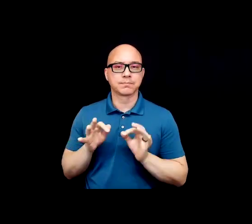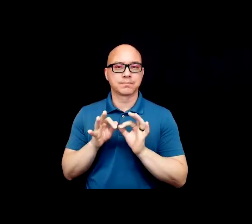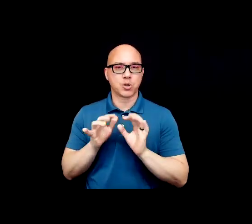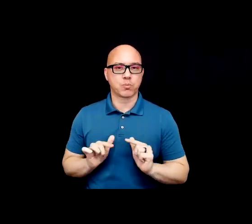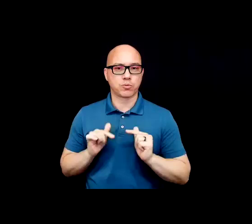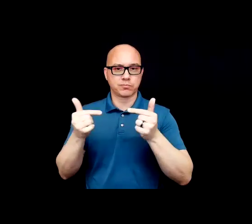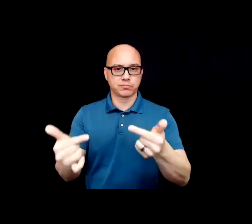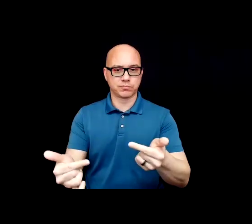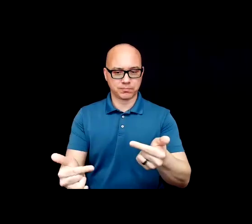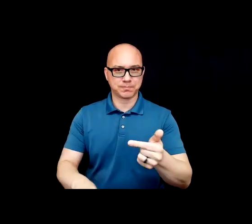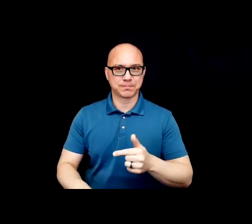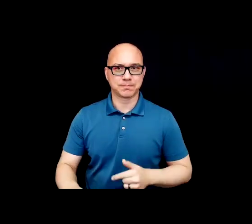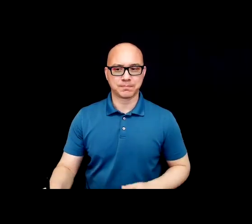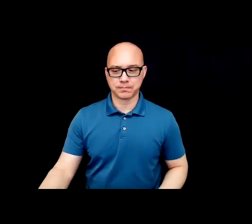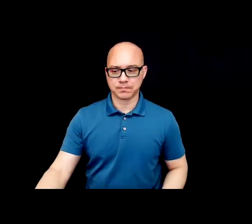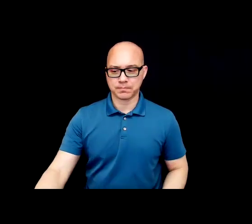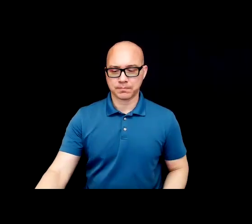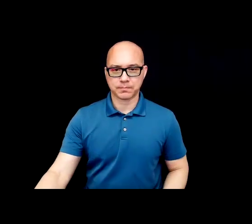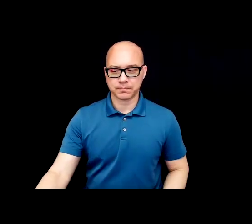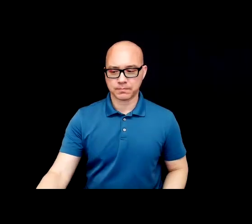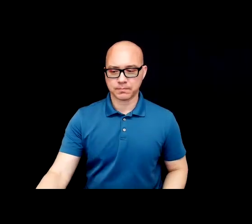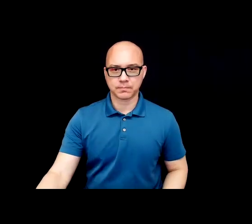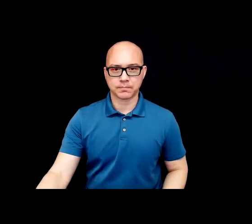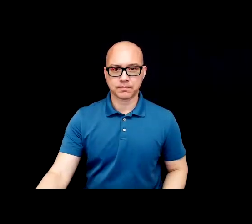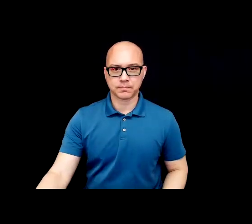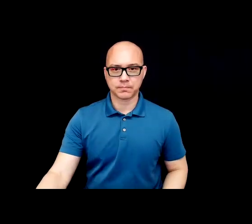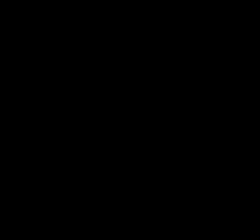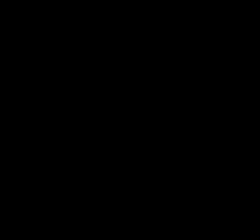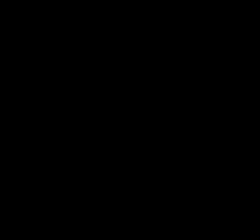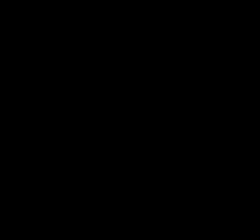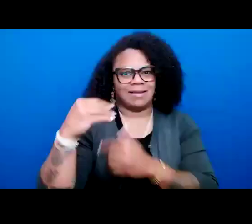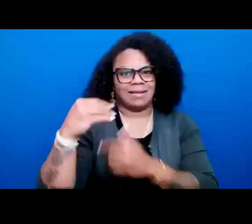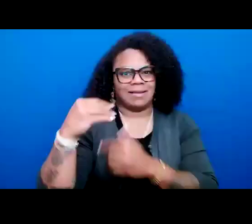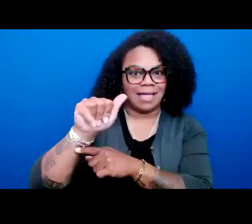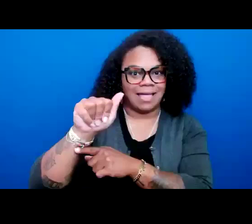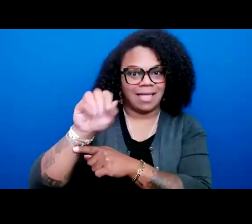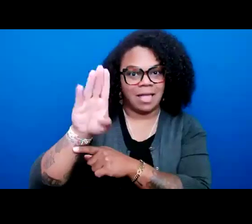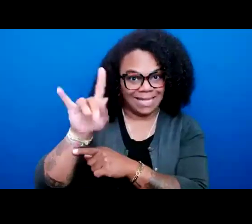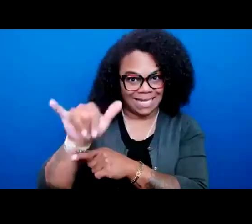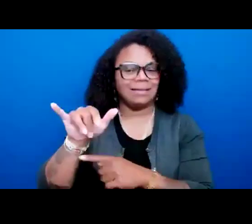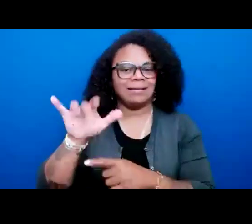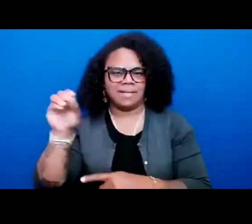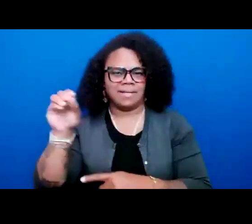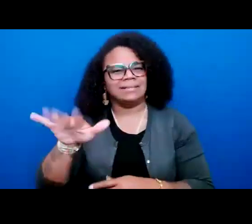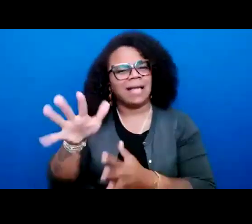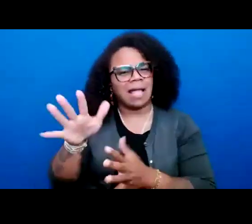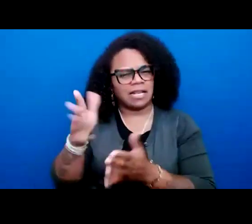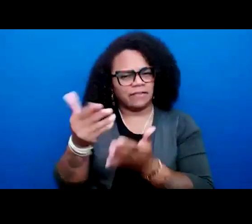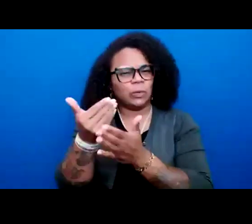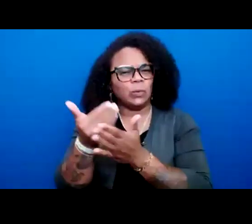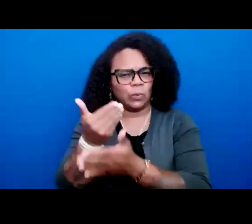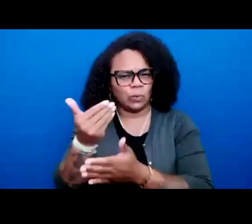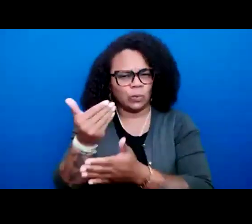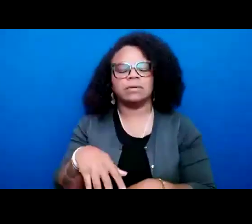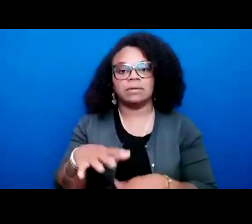partners. There's also a limited liability company. A limited liability company is kind of new. A limited